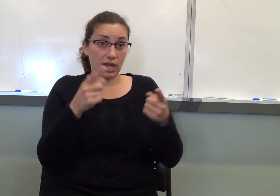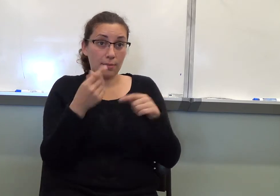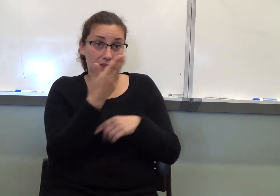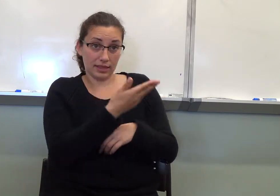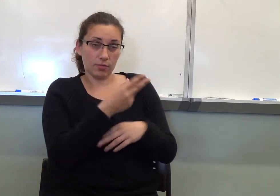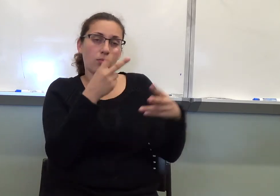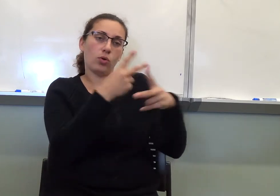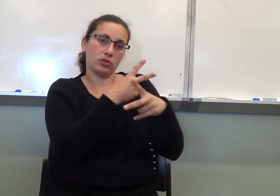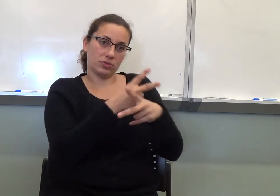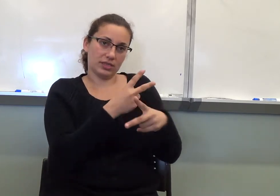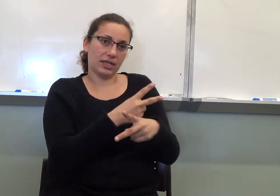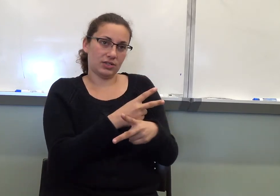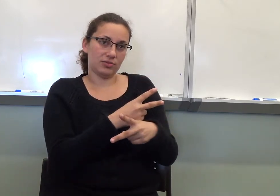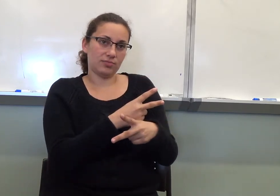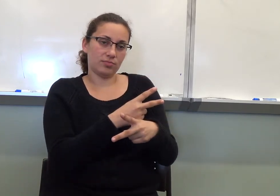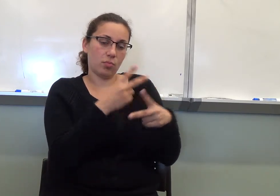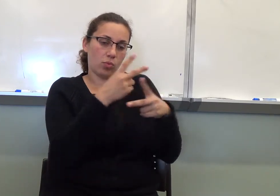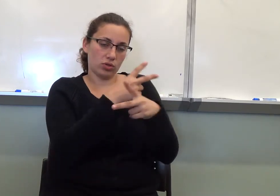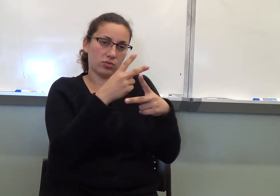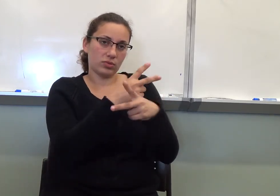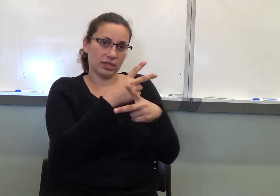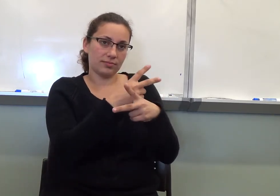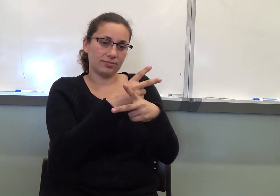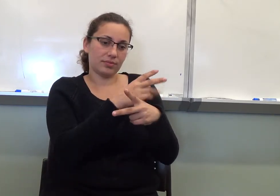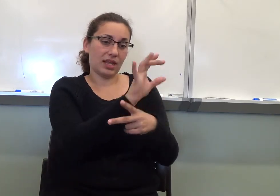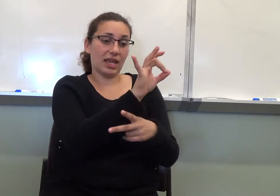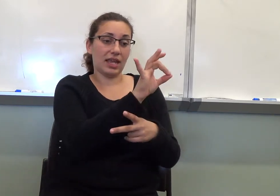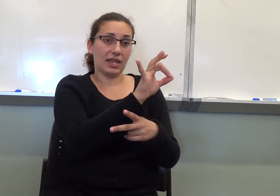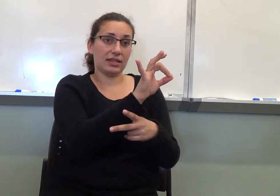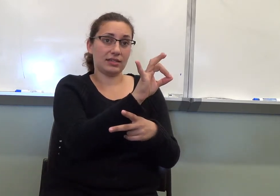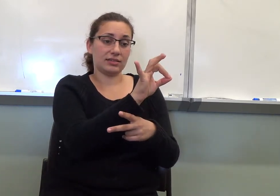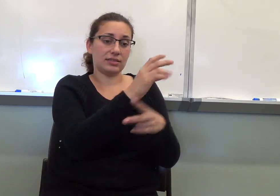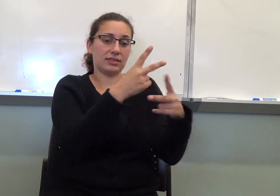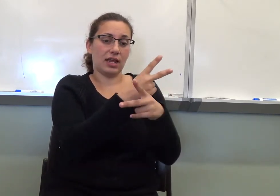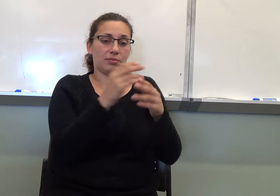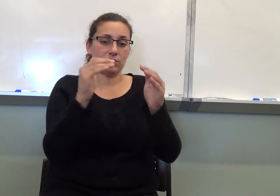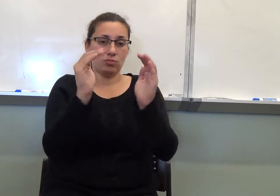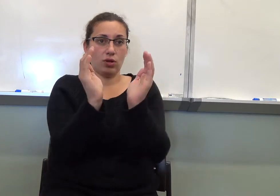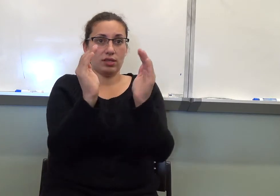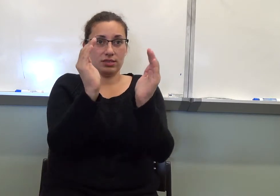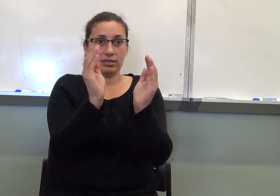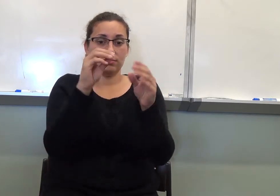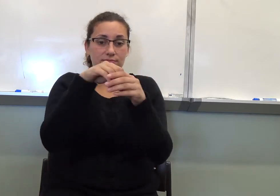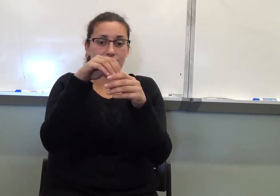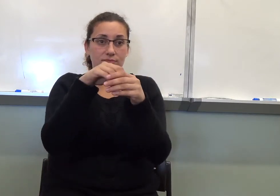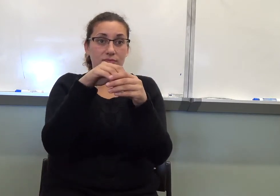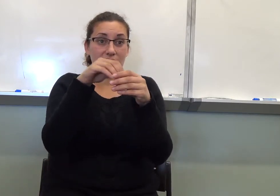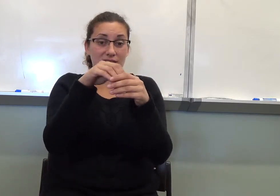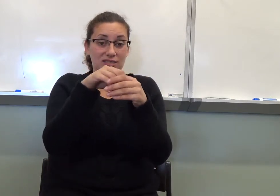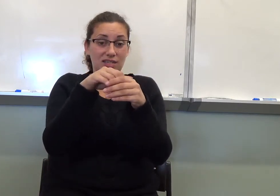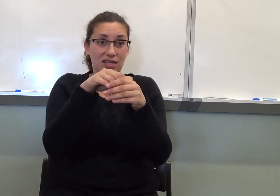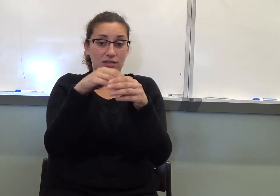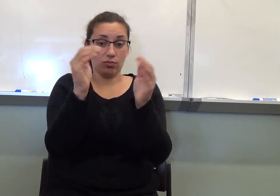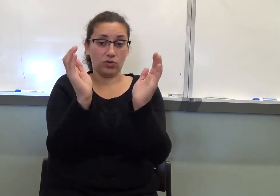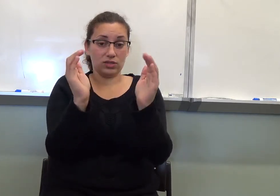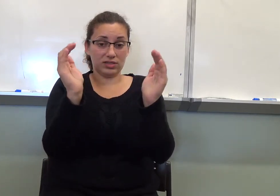okay? Multiplication between the 8 and what's in parentheses, but even in the parentheses, you've still got multiplication.